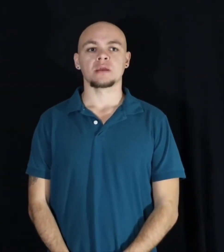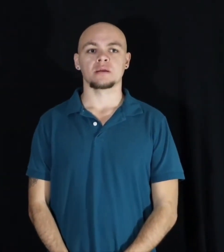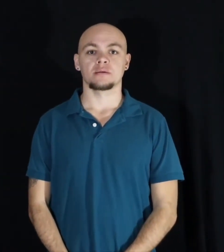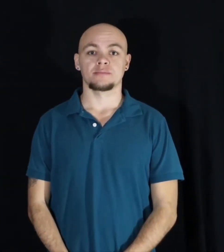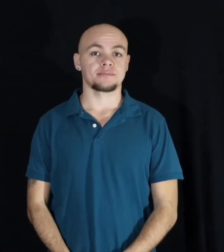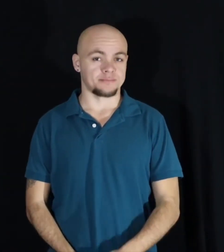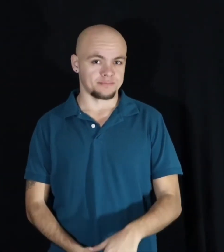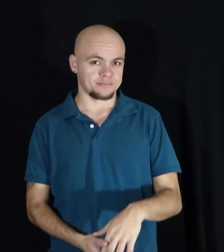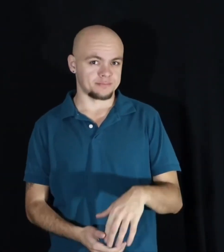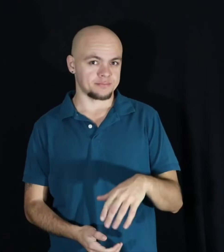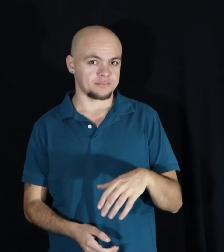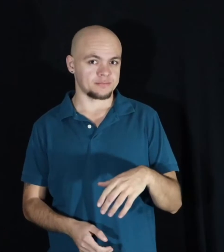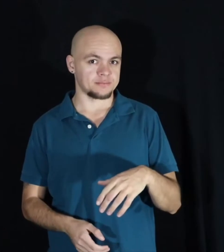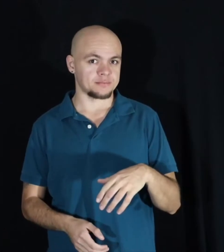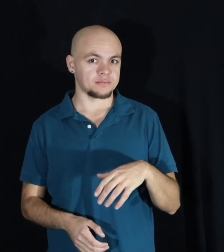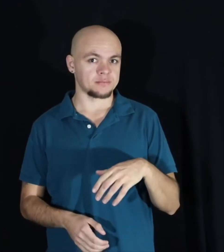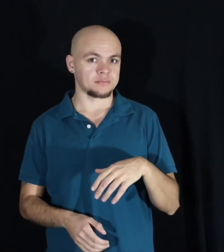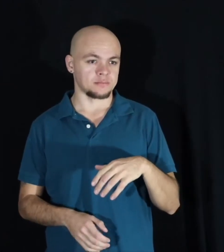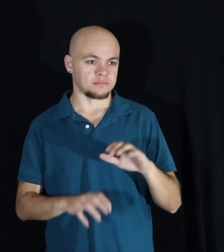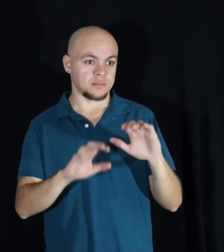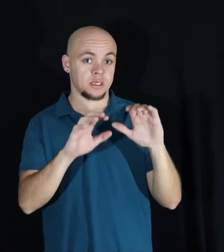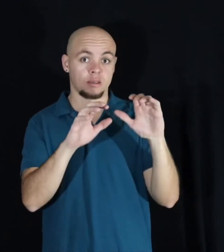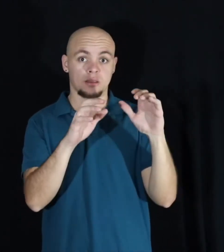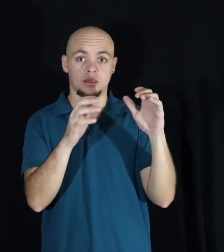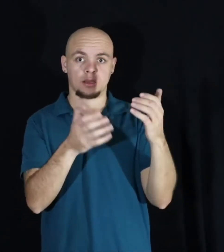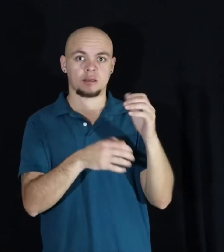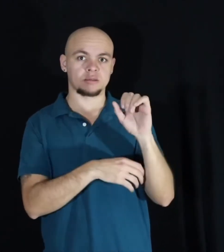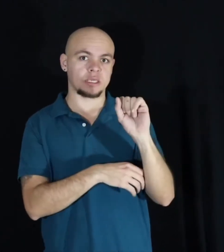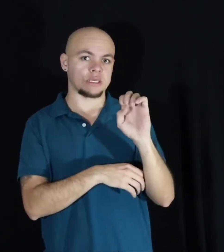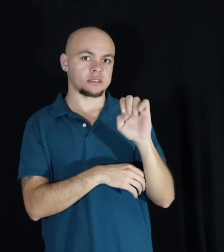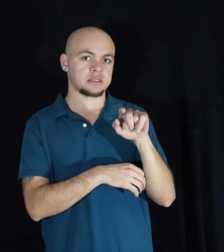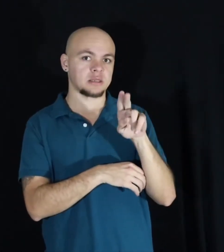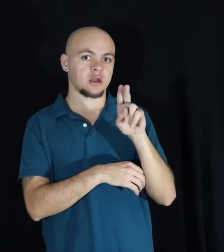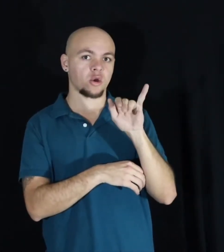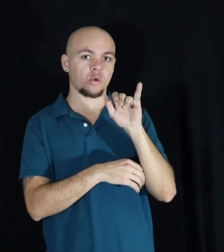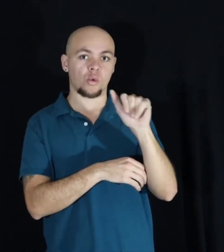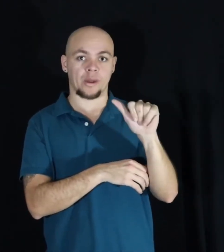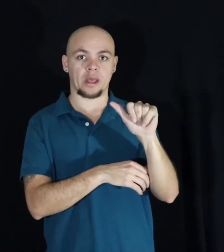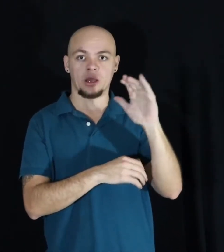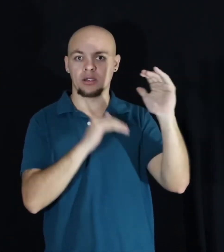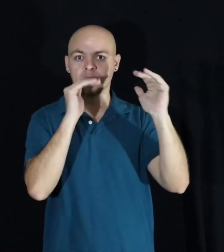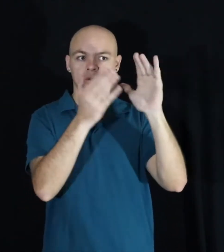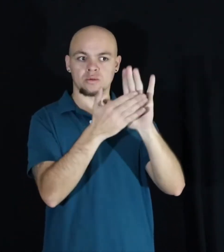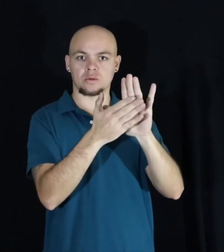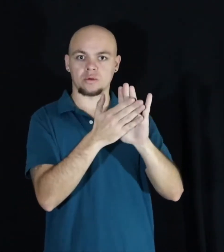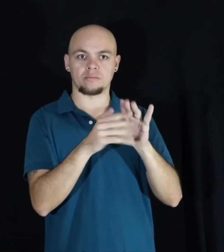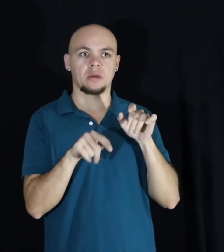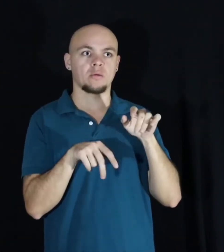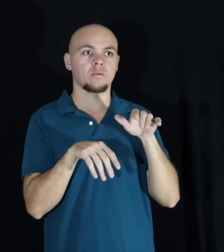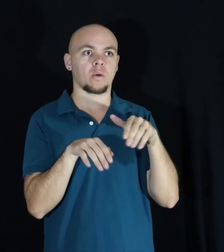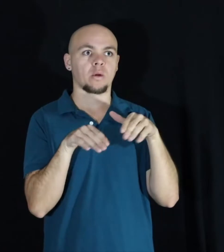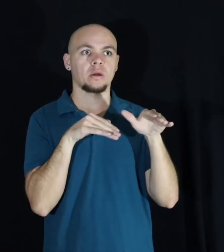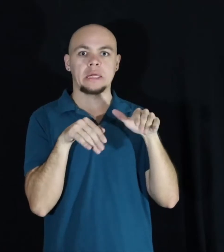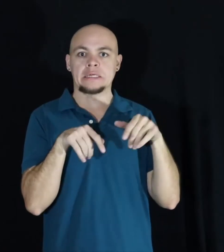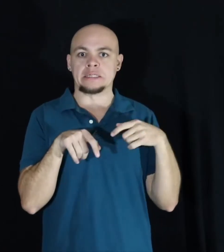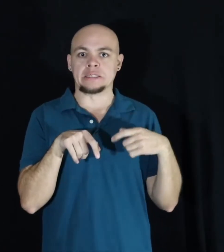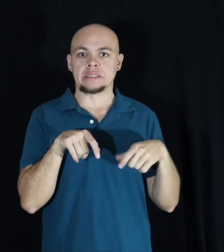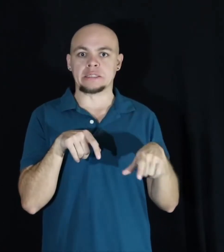I remember how my legs shook as I walked into the class at Sequoia Adult School as a tutor for the first time. My hands were slick with sweat.